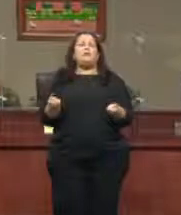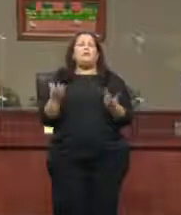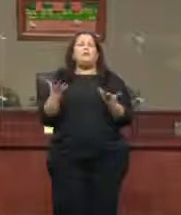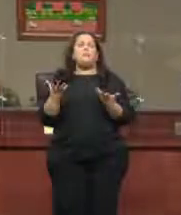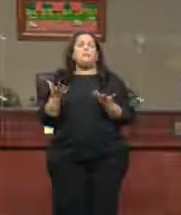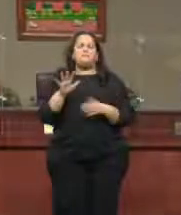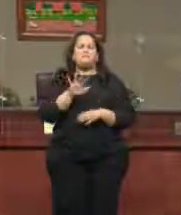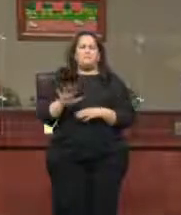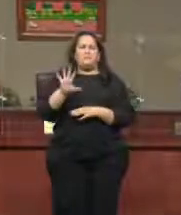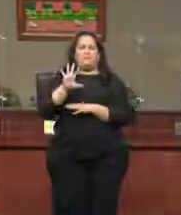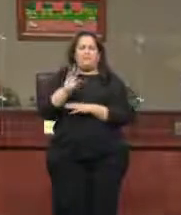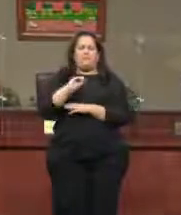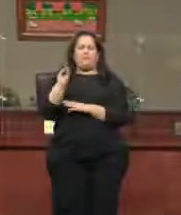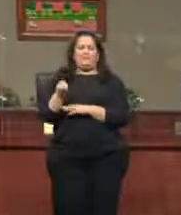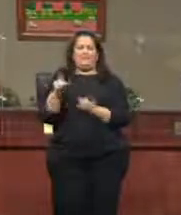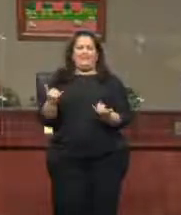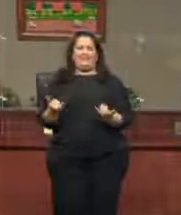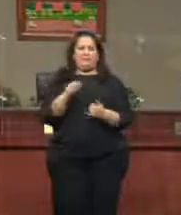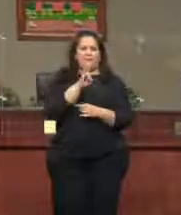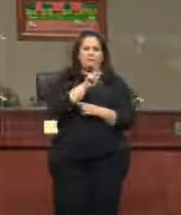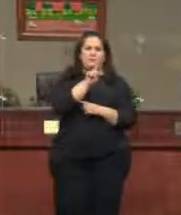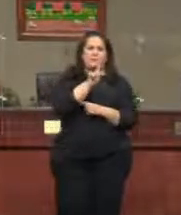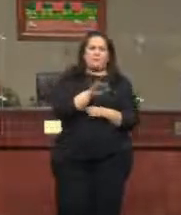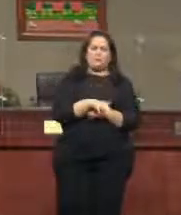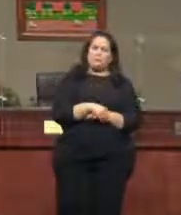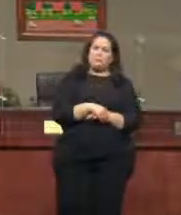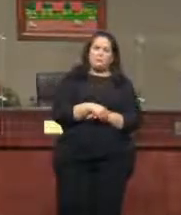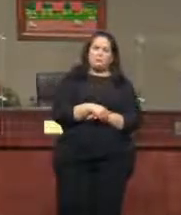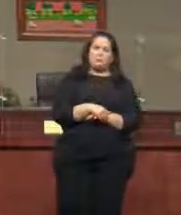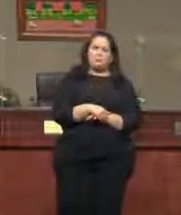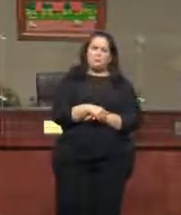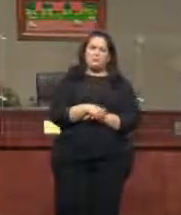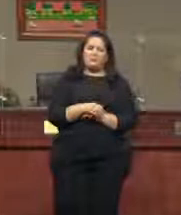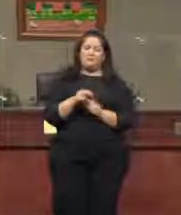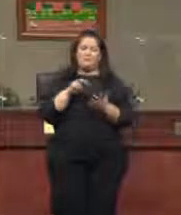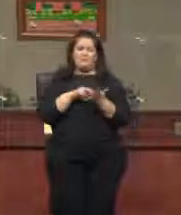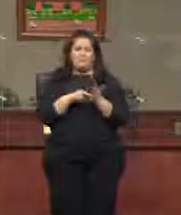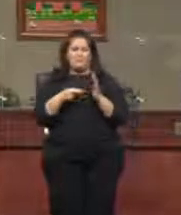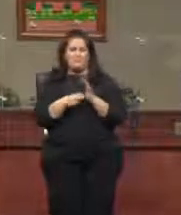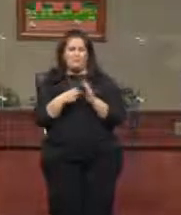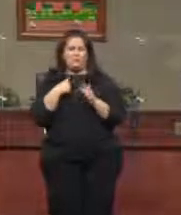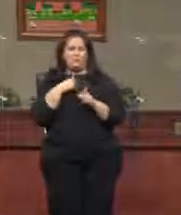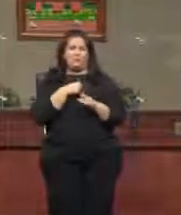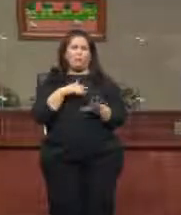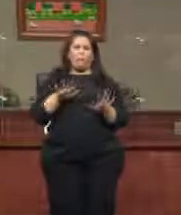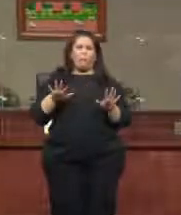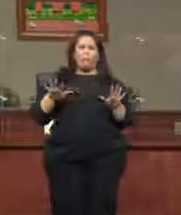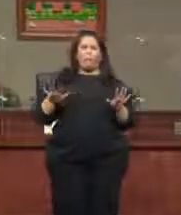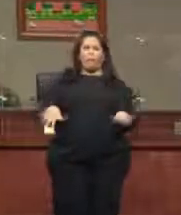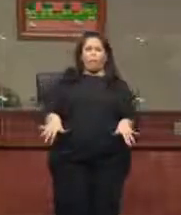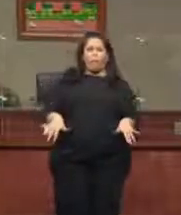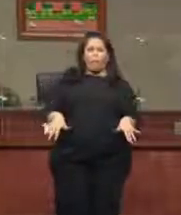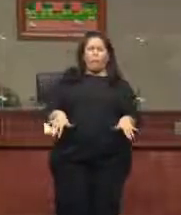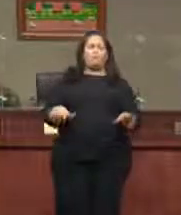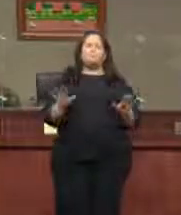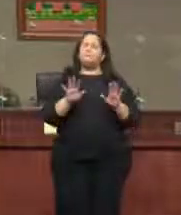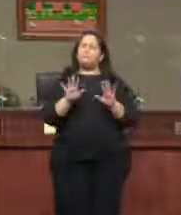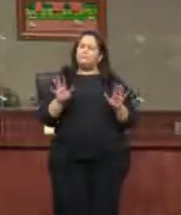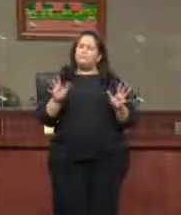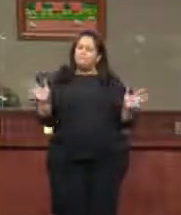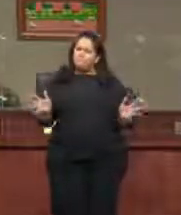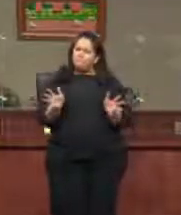around 5%. We cannot let up in terms of getting people inoculated at this time.